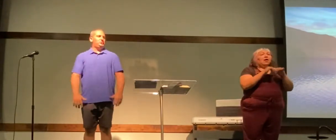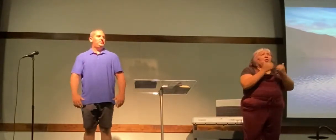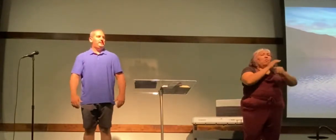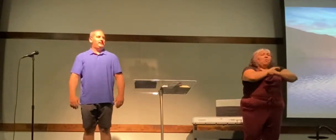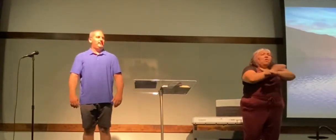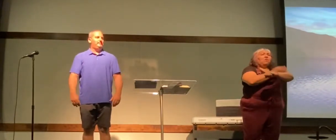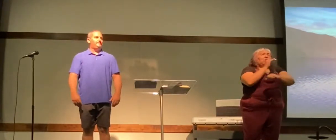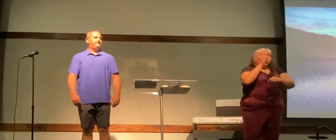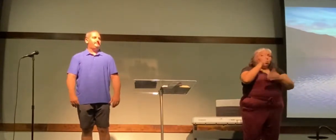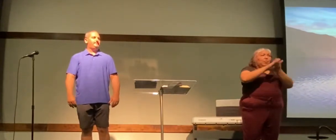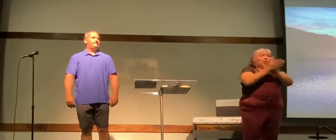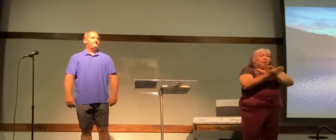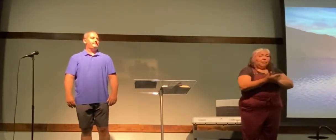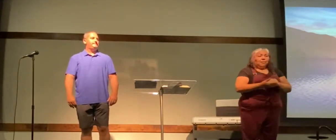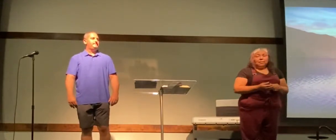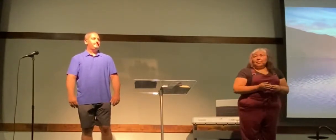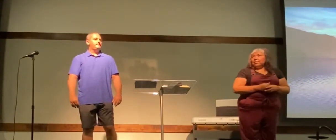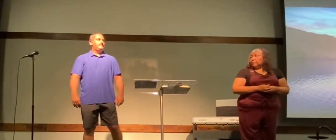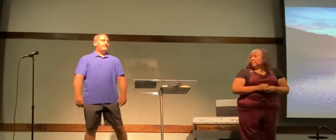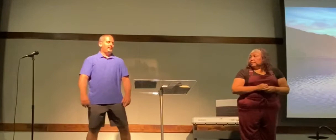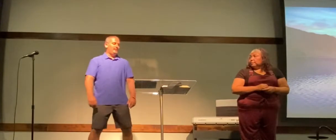powerful you would become.